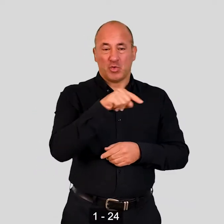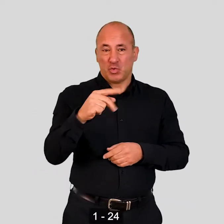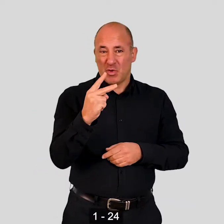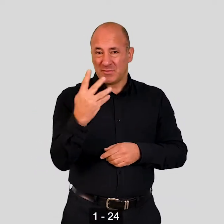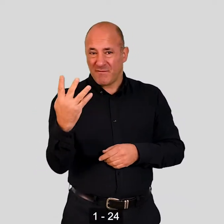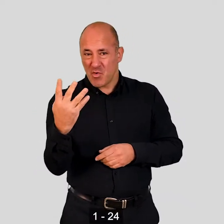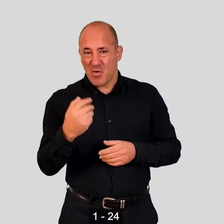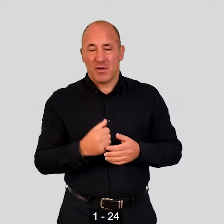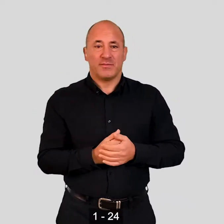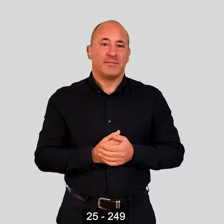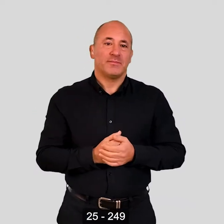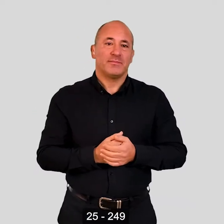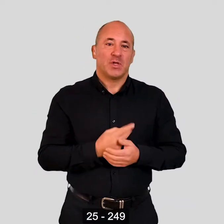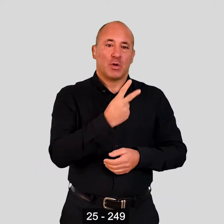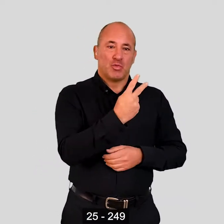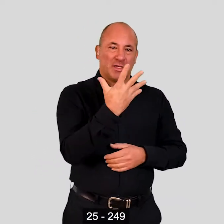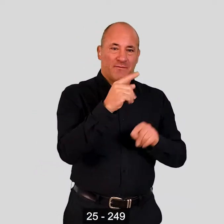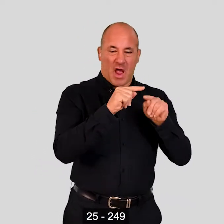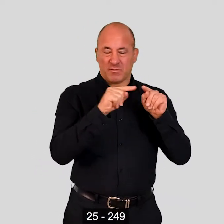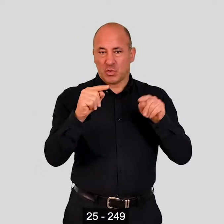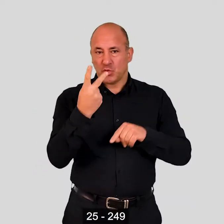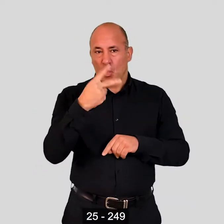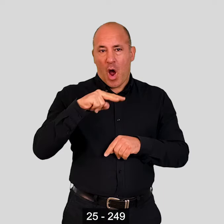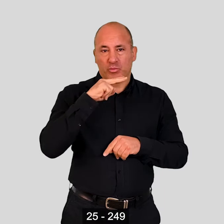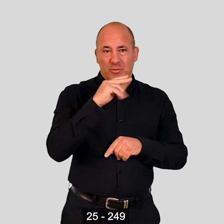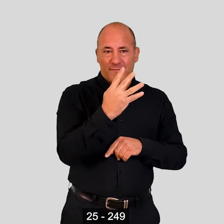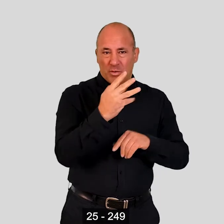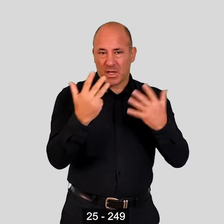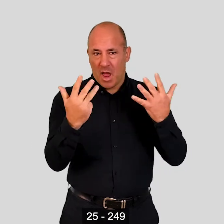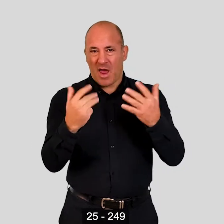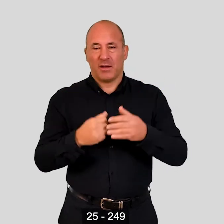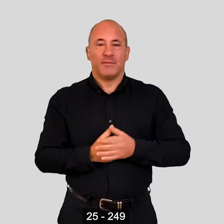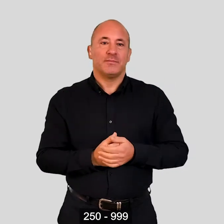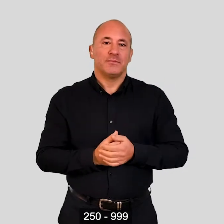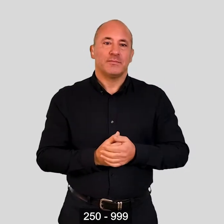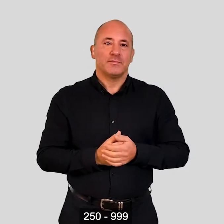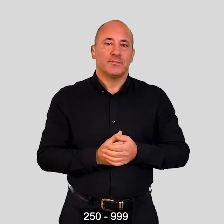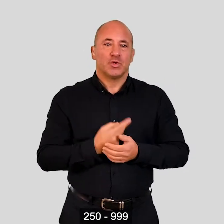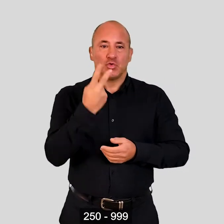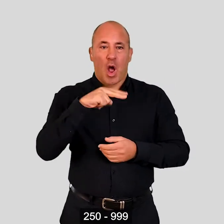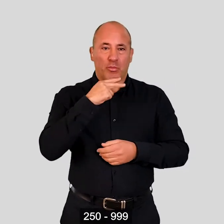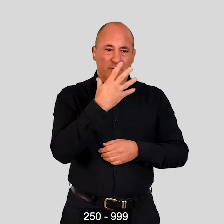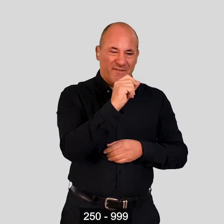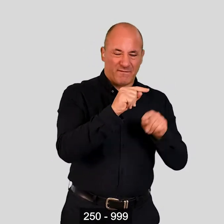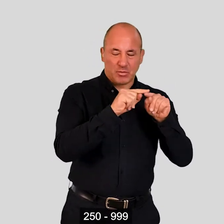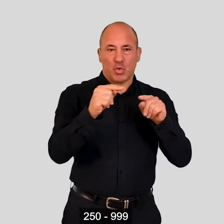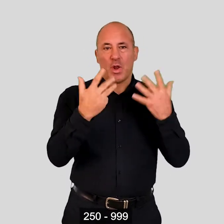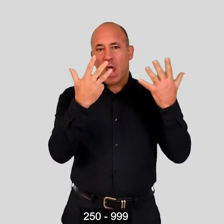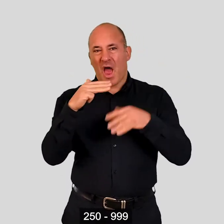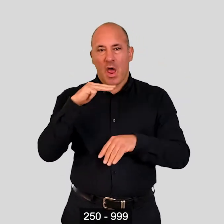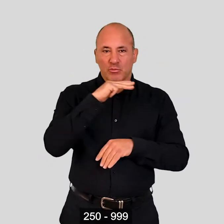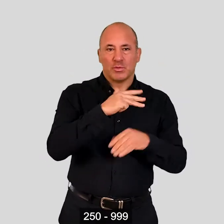24, 25 to 249, 250 to